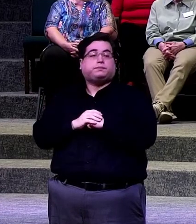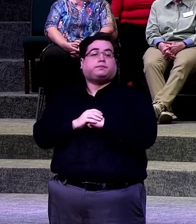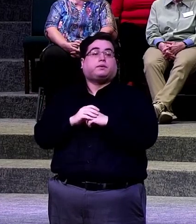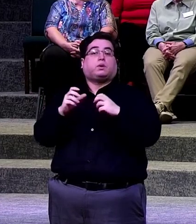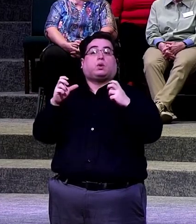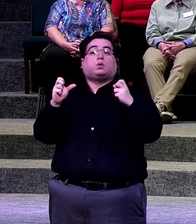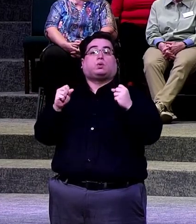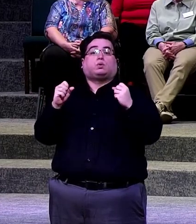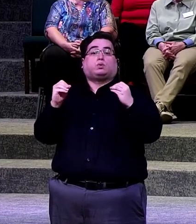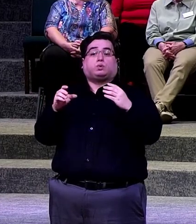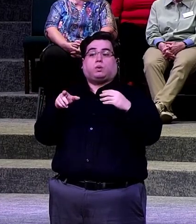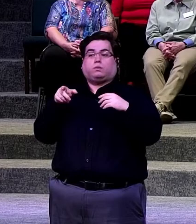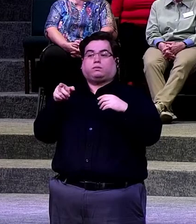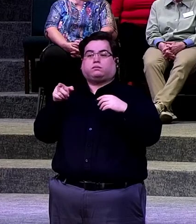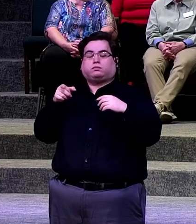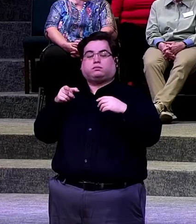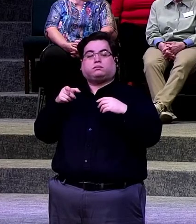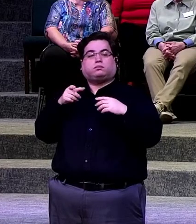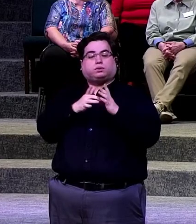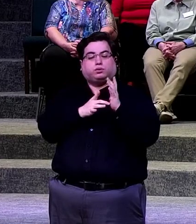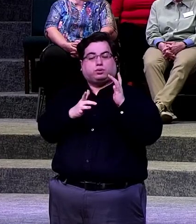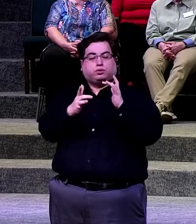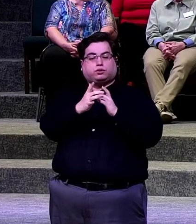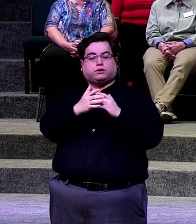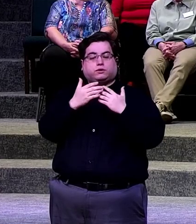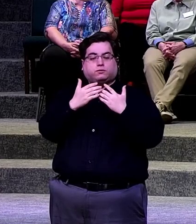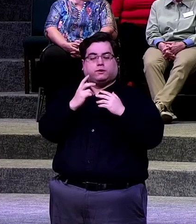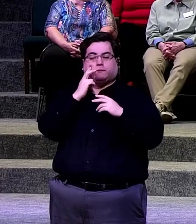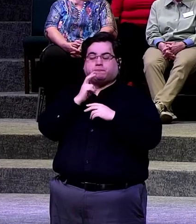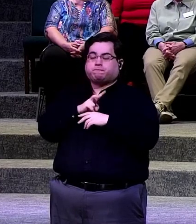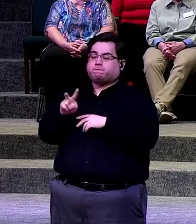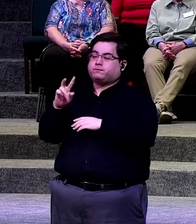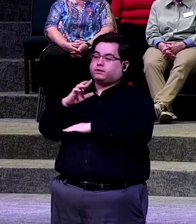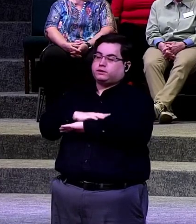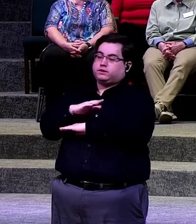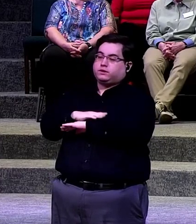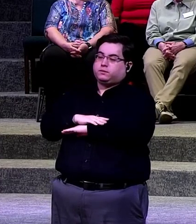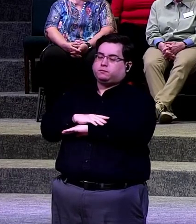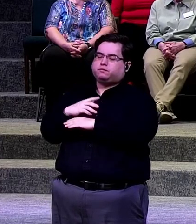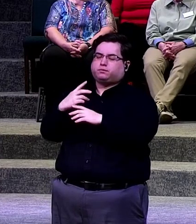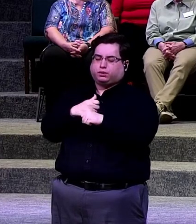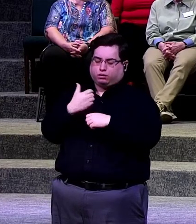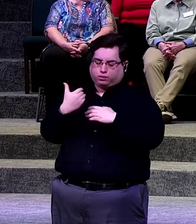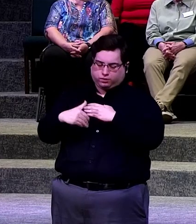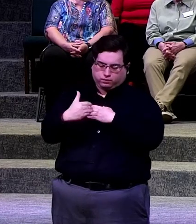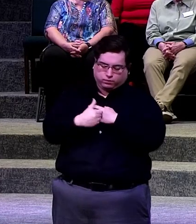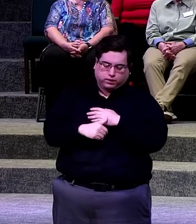And so, therefore, he's looked at that table that was sitting before him, and he took the bread,